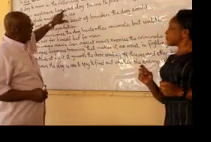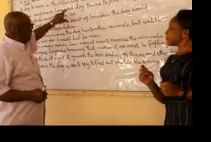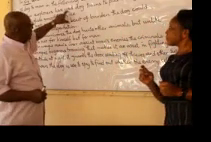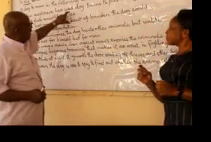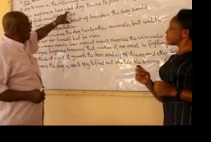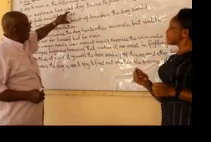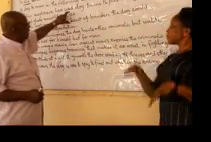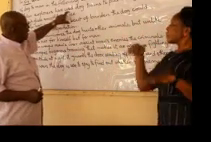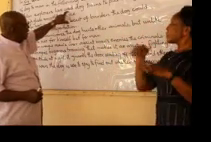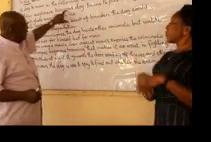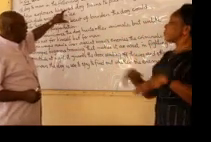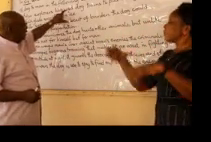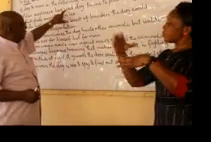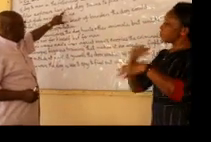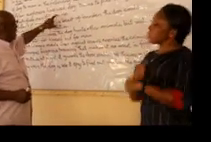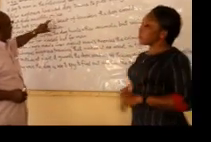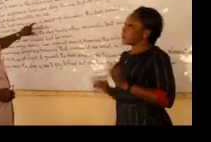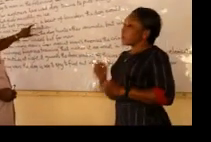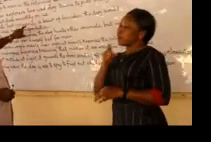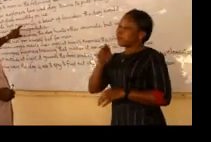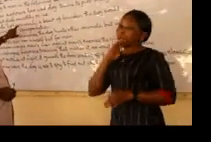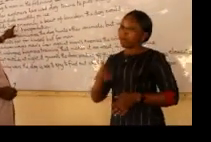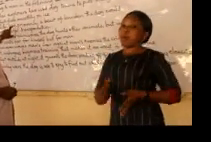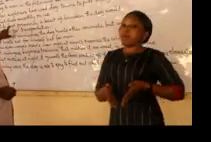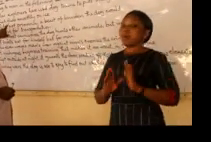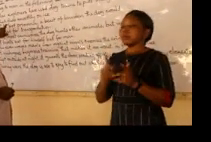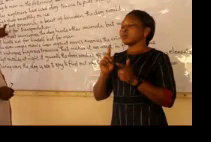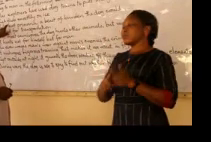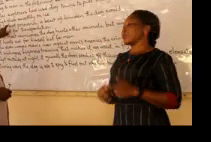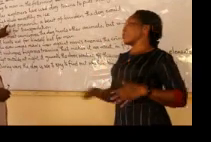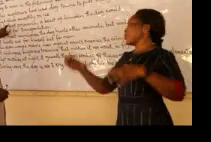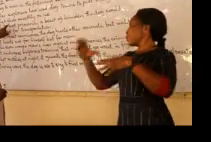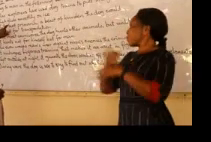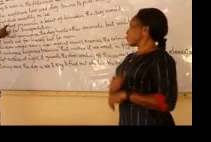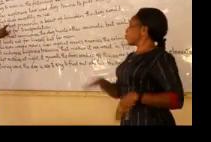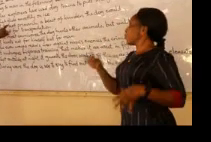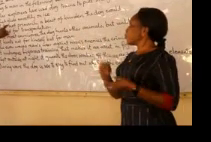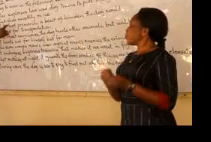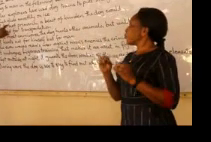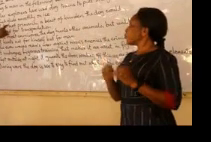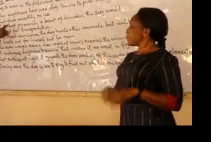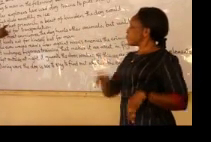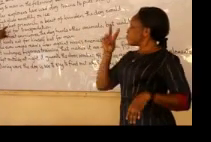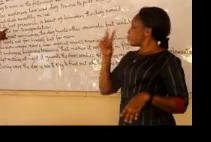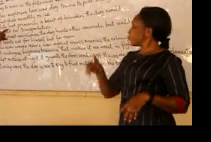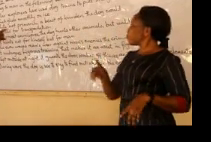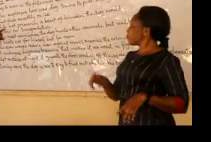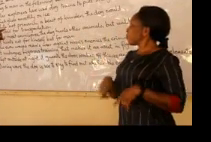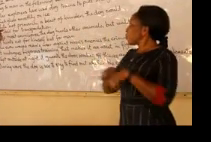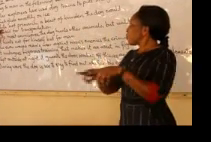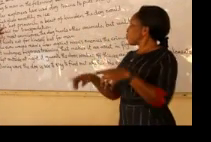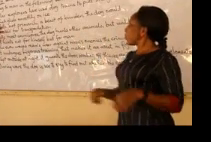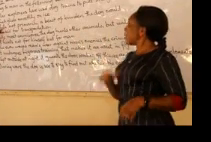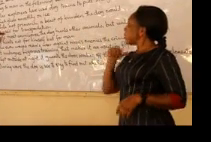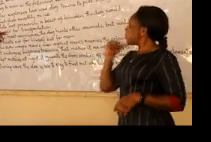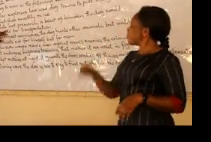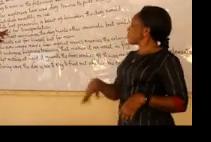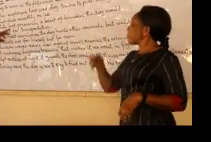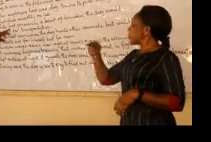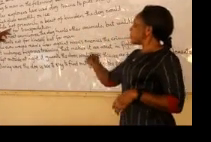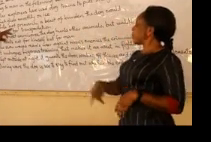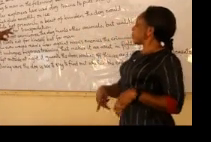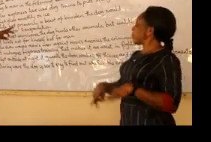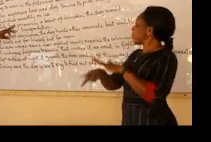In summary, if you are told to summarize number 2, number 2 says, while